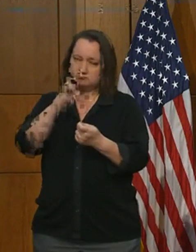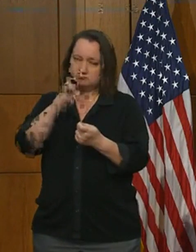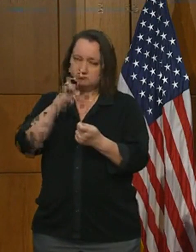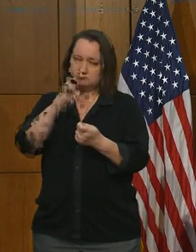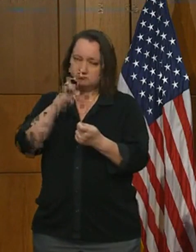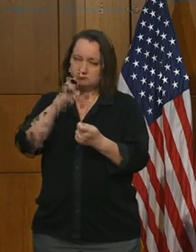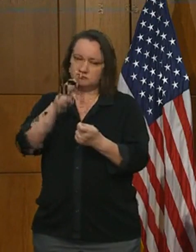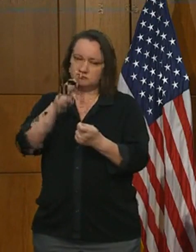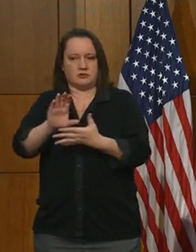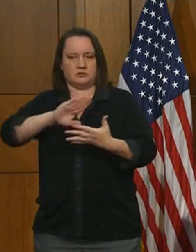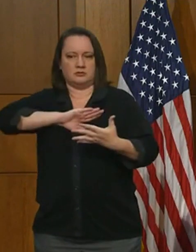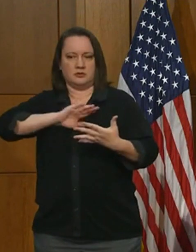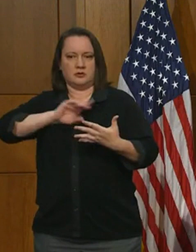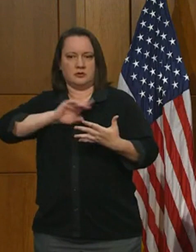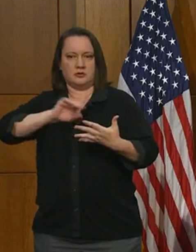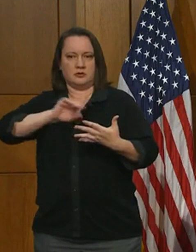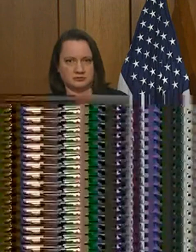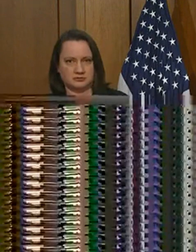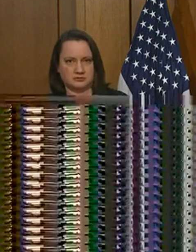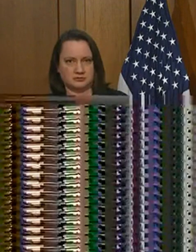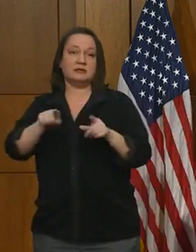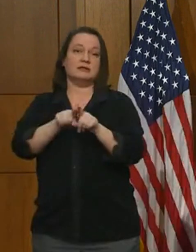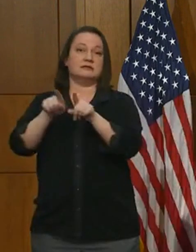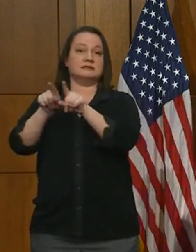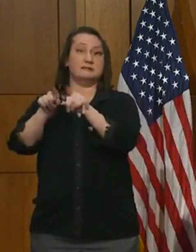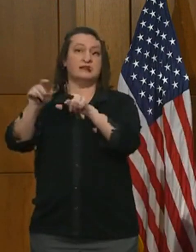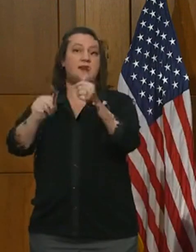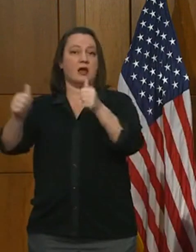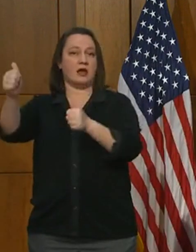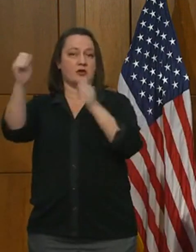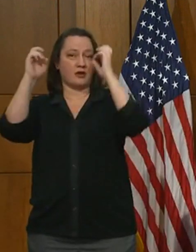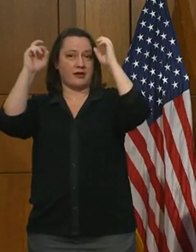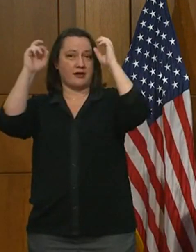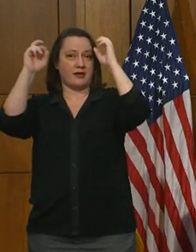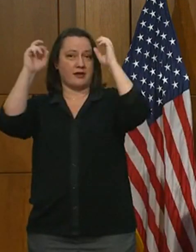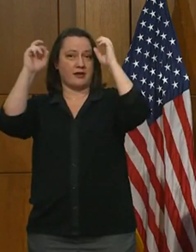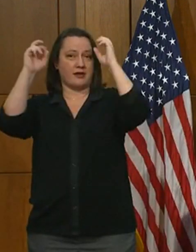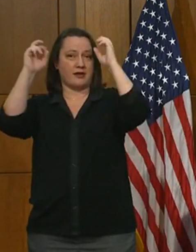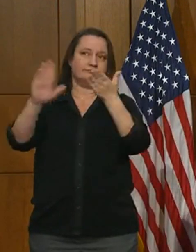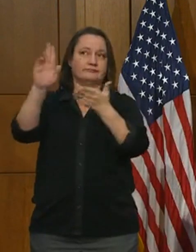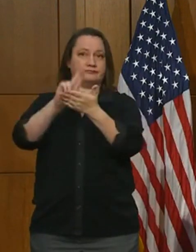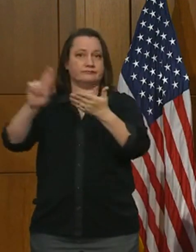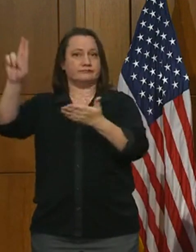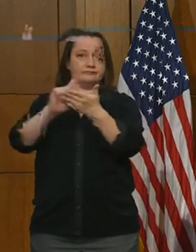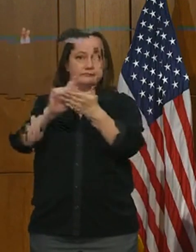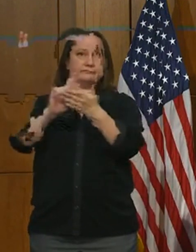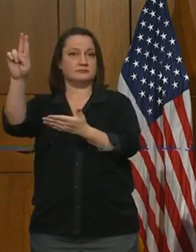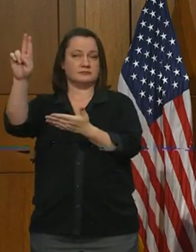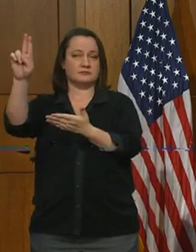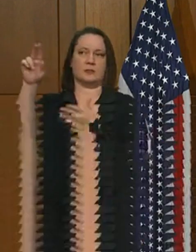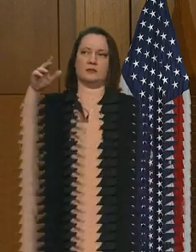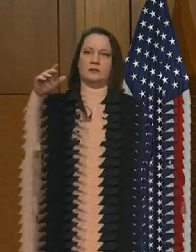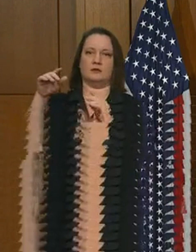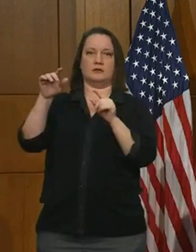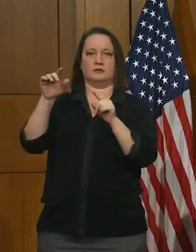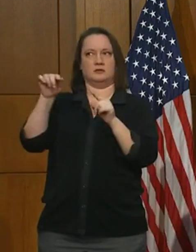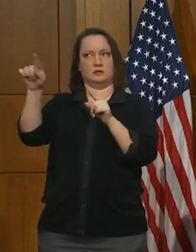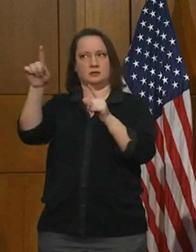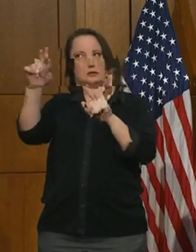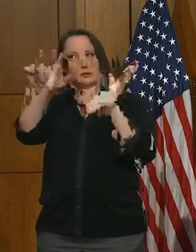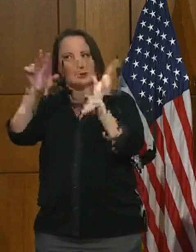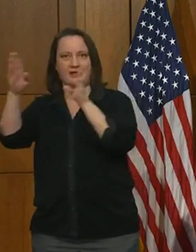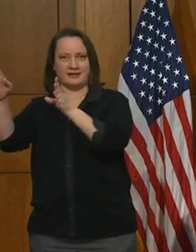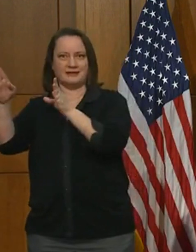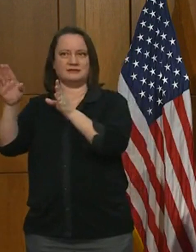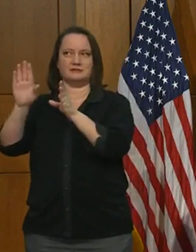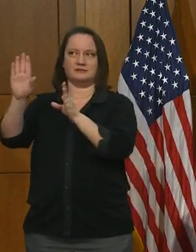thing is happening with our institutions of higher education, for example. So in the coming weeks, once those plans are ready, we'll put